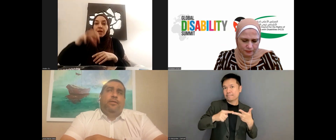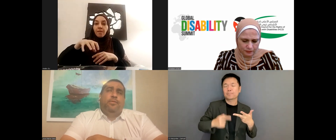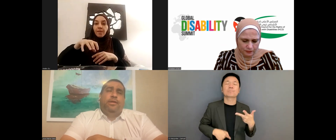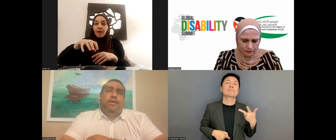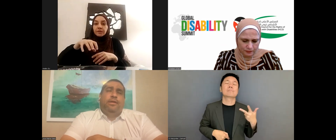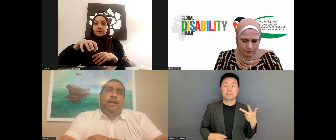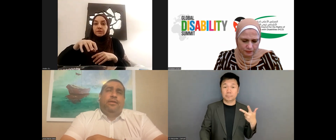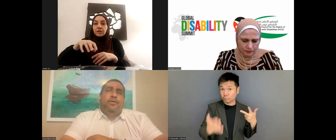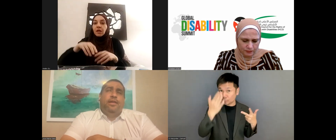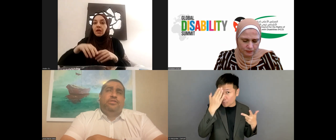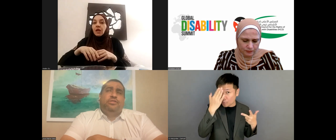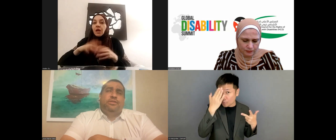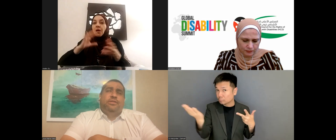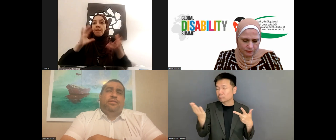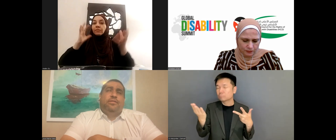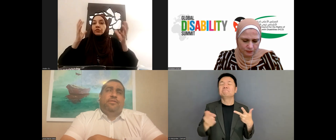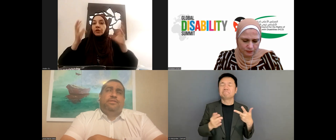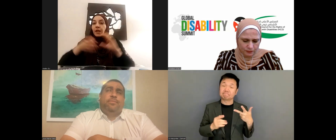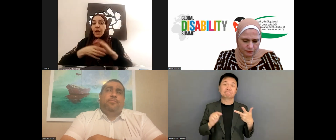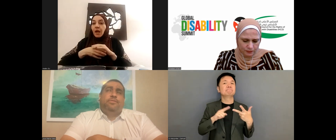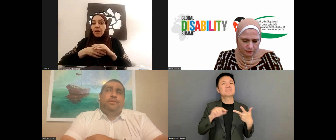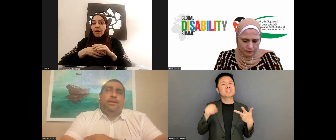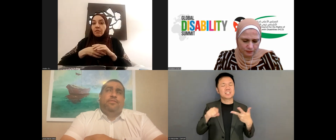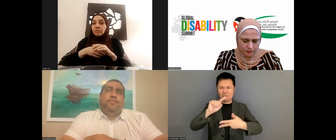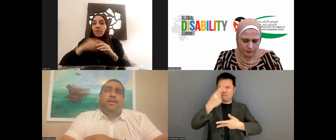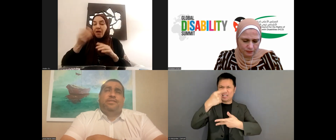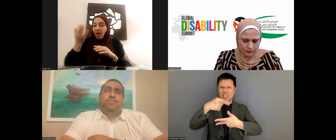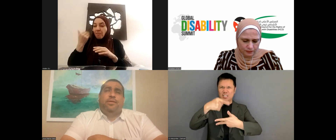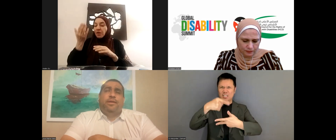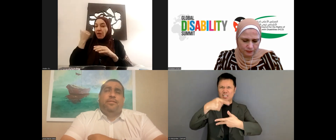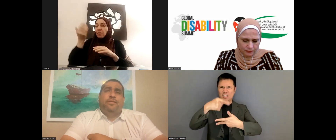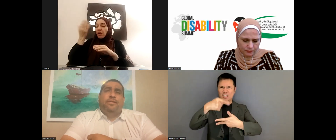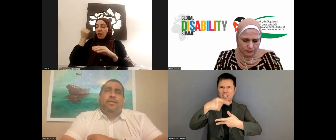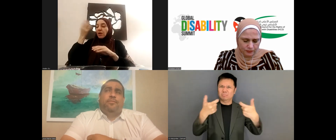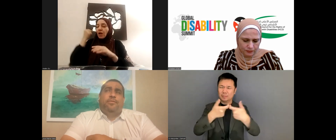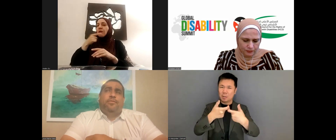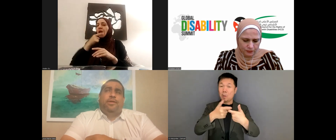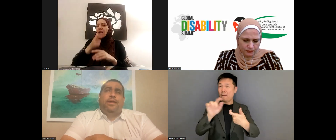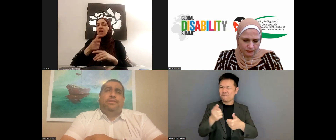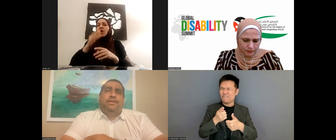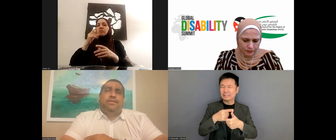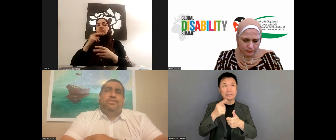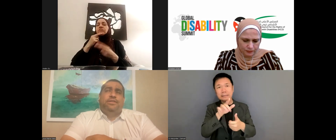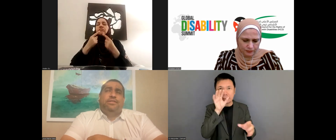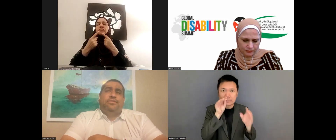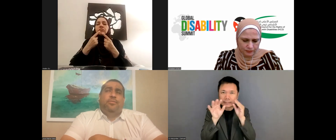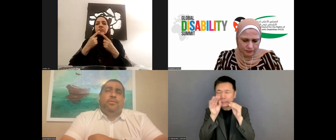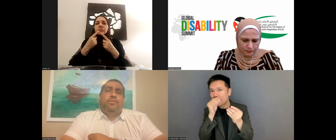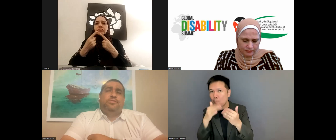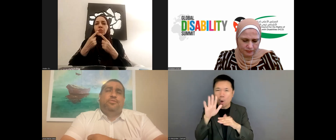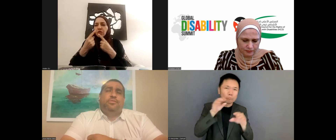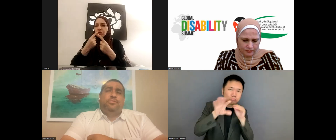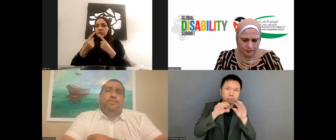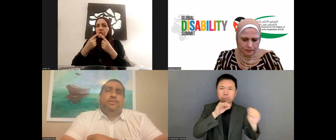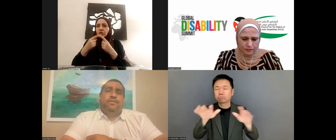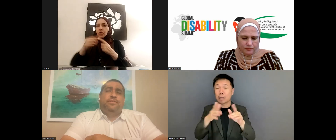that while we acknowledge that the first summit was kind of a fair experience around creating and generating